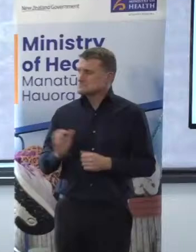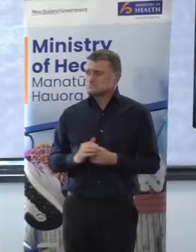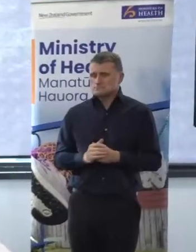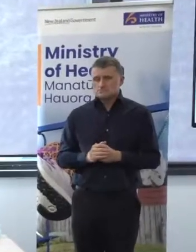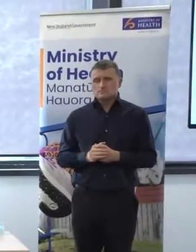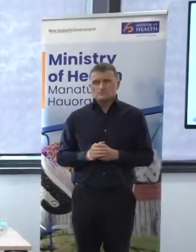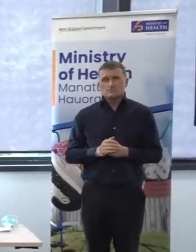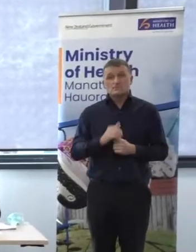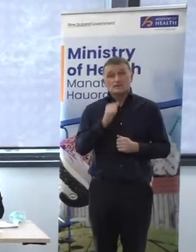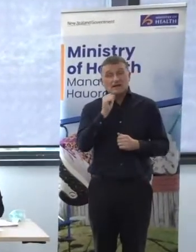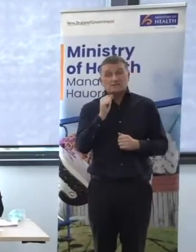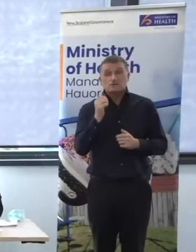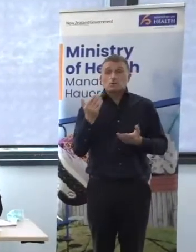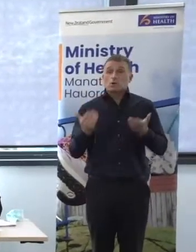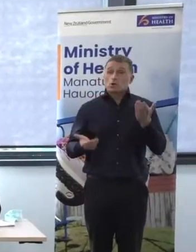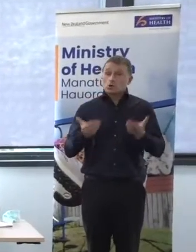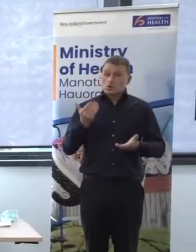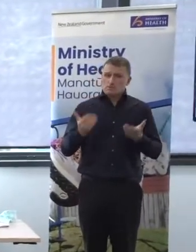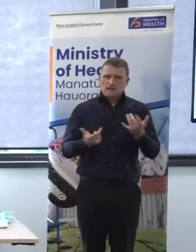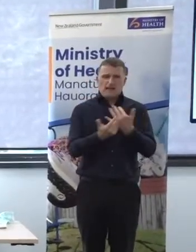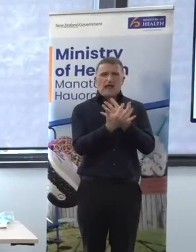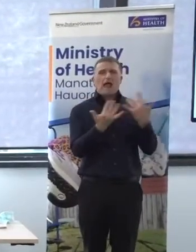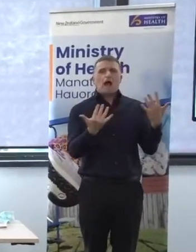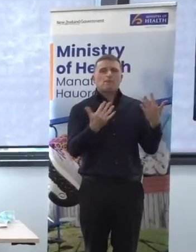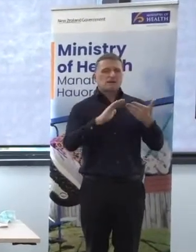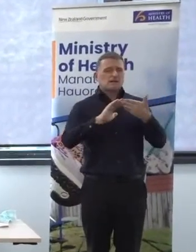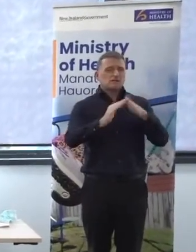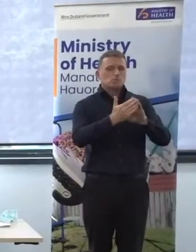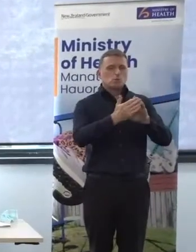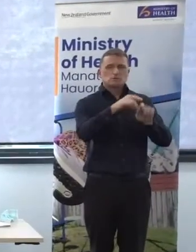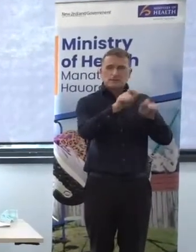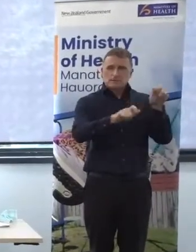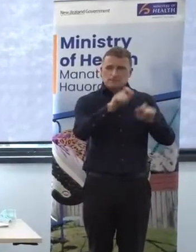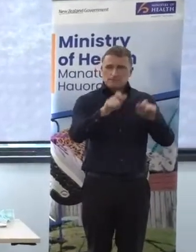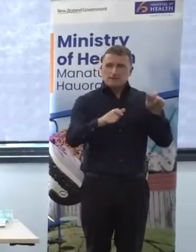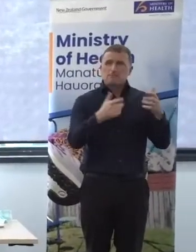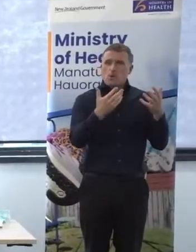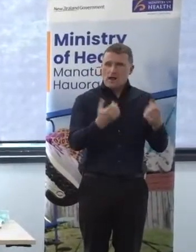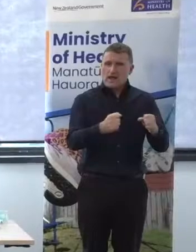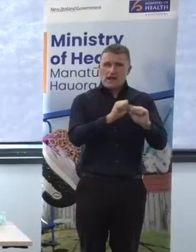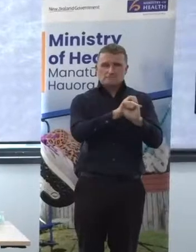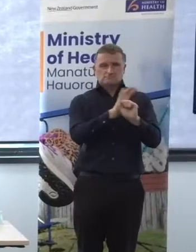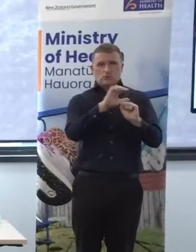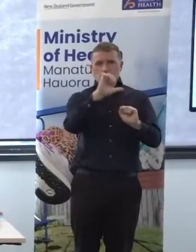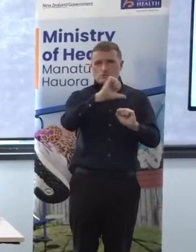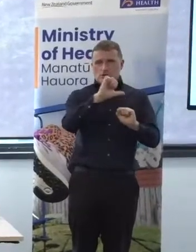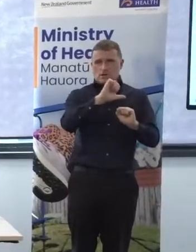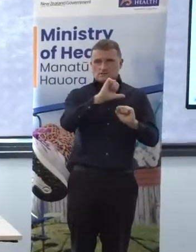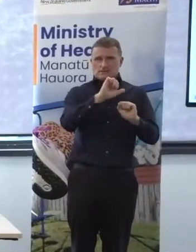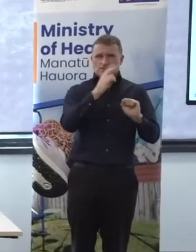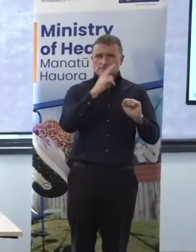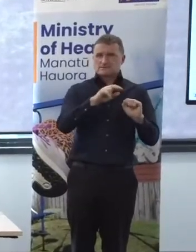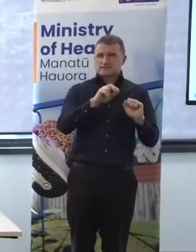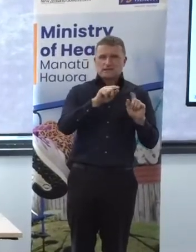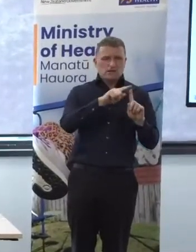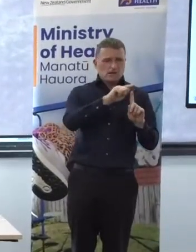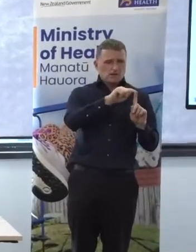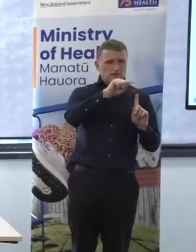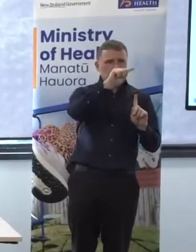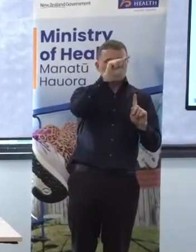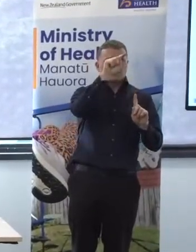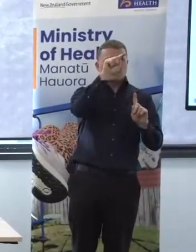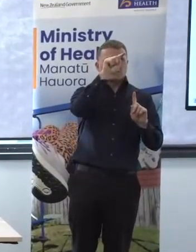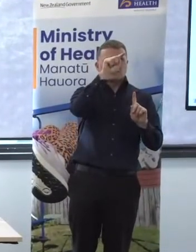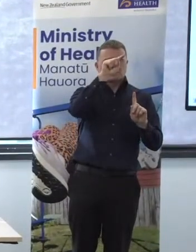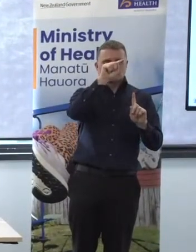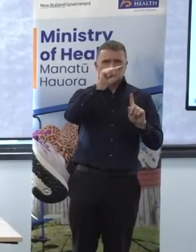the case numbers with the wastewater, you see more similarity than difference. So they both show that there was a peak and then there was kind of a levelling